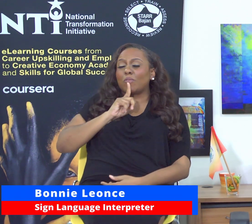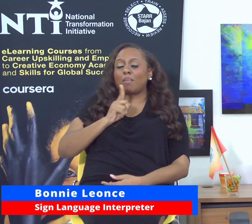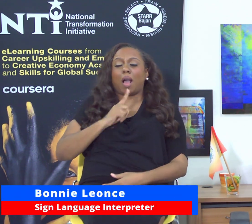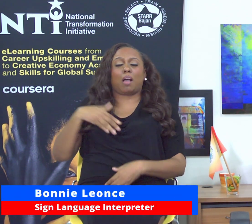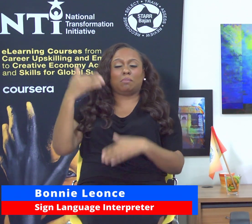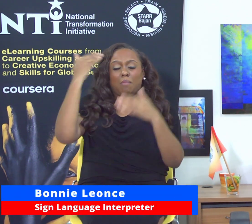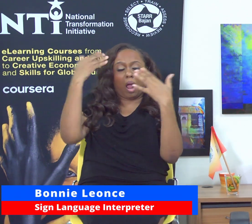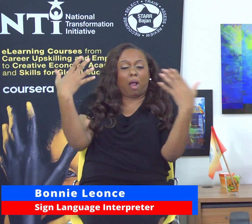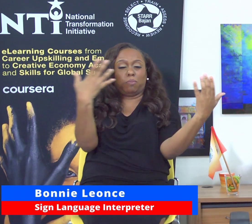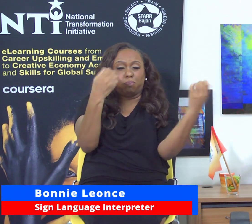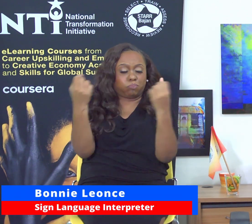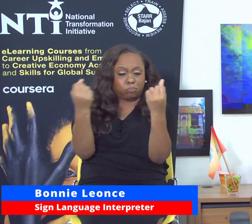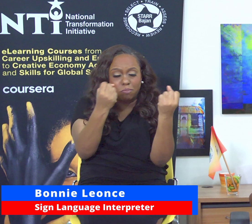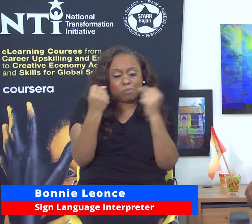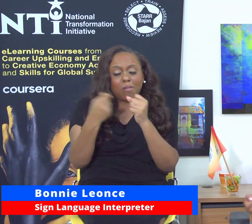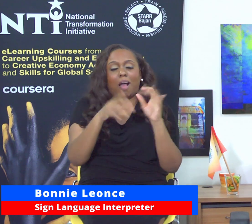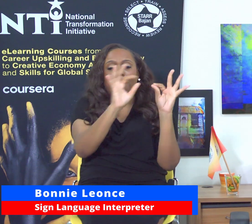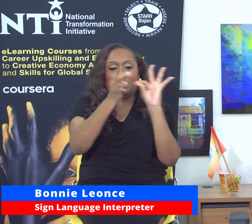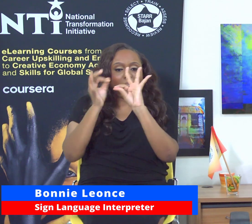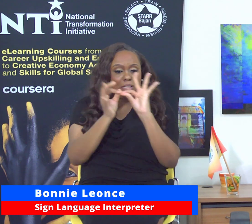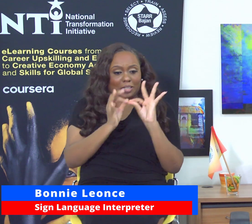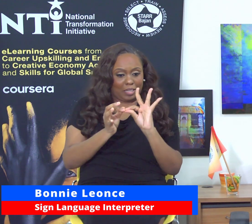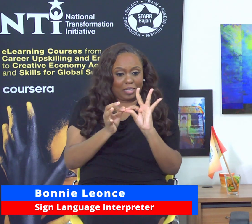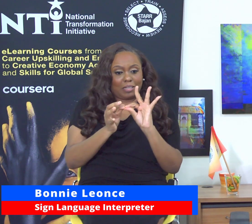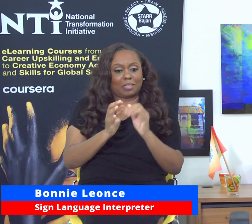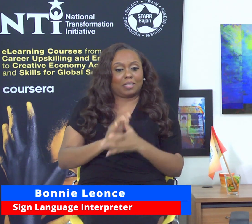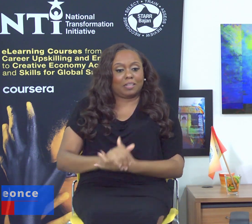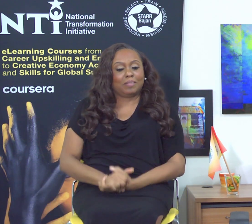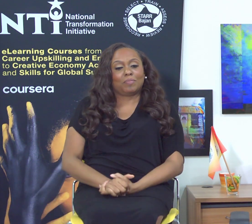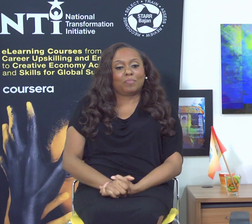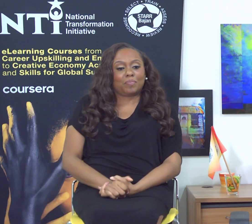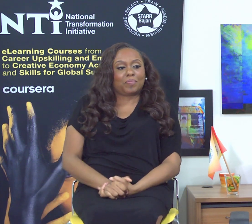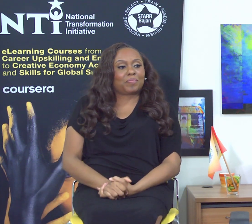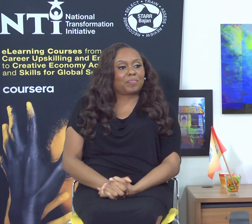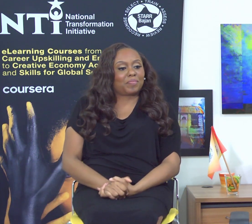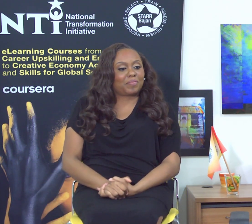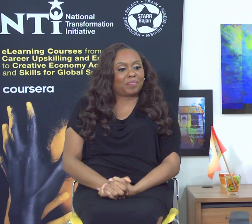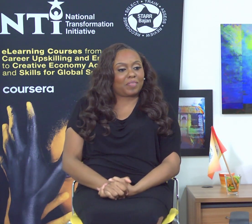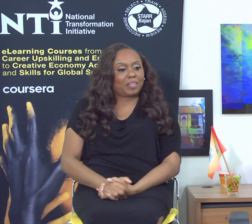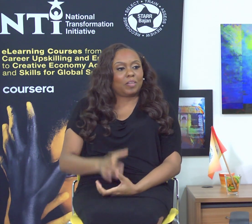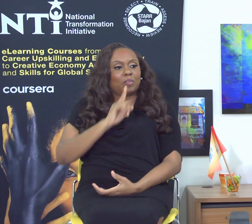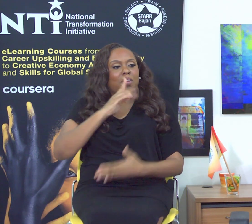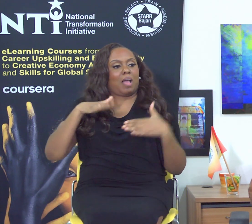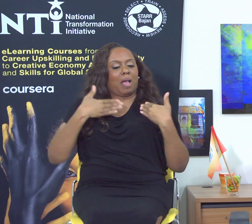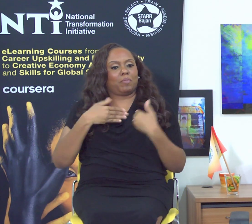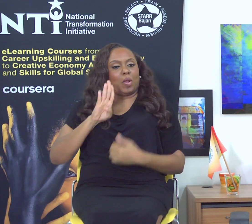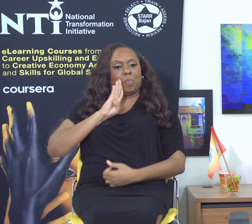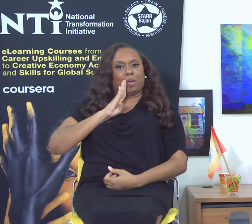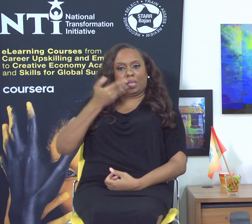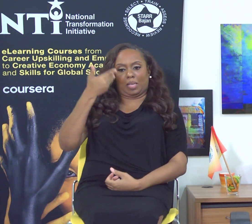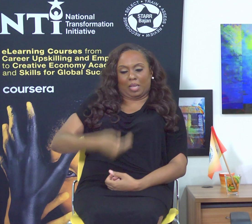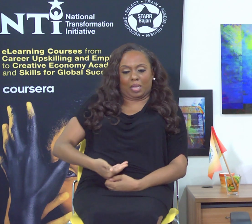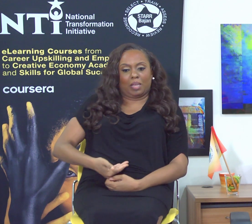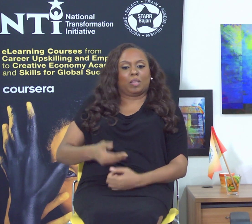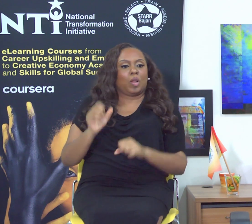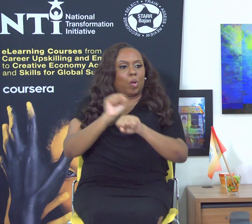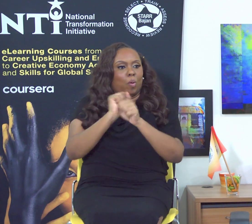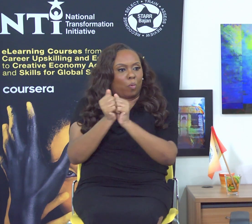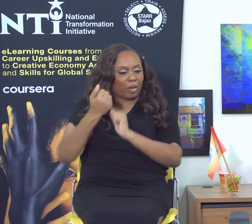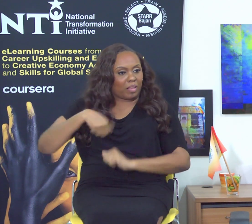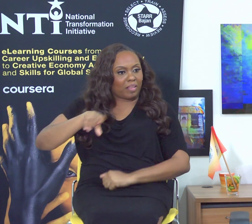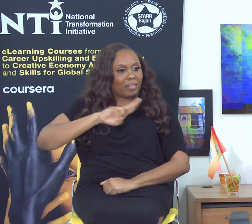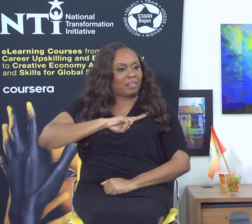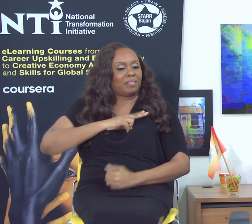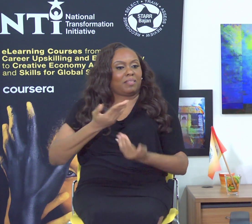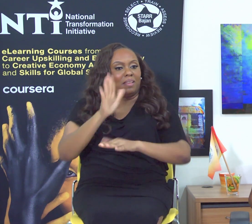the know-how of all things deaf and translation related. So delighted to have her here to work with us this